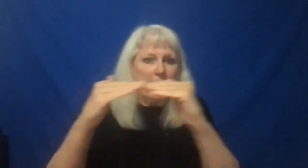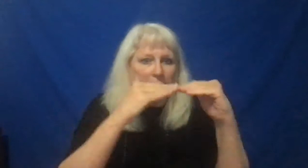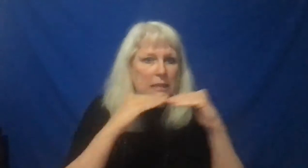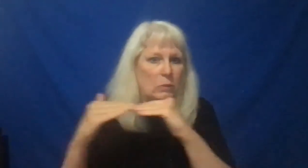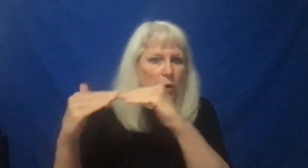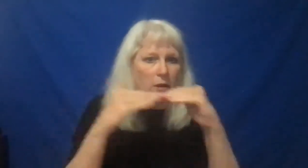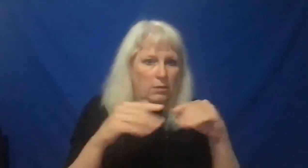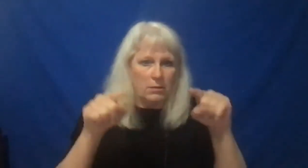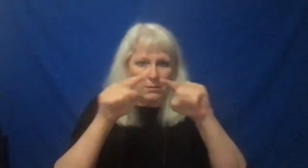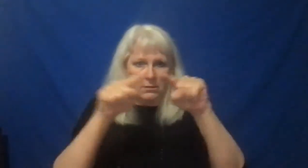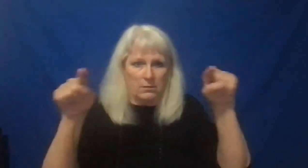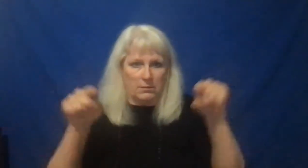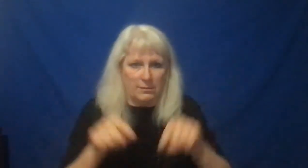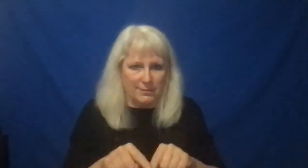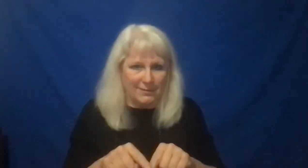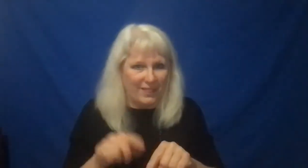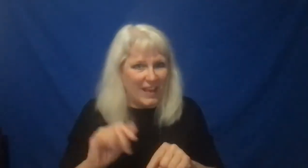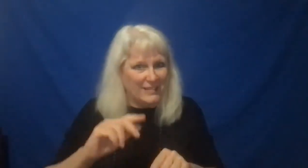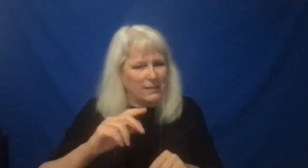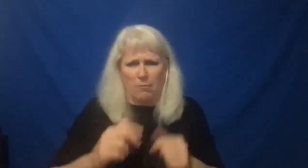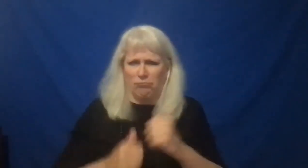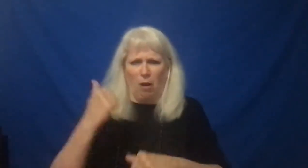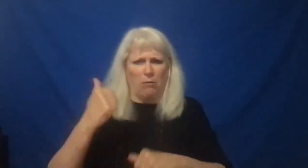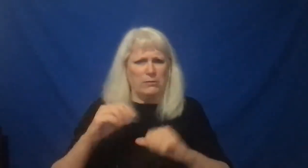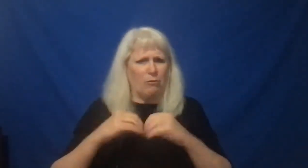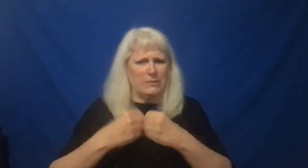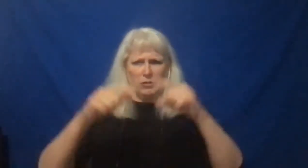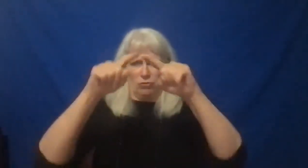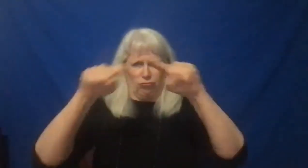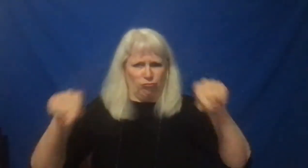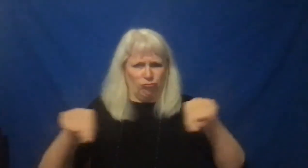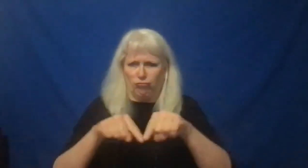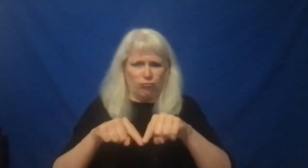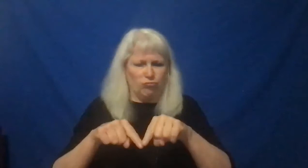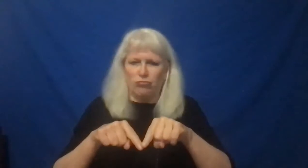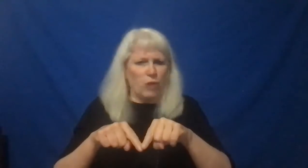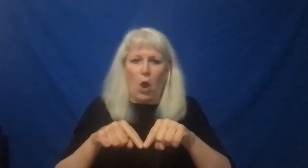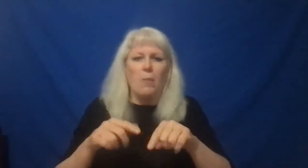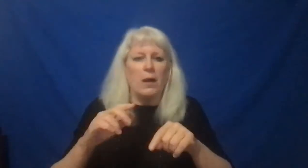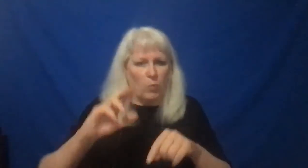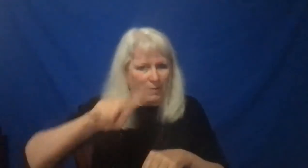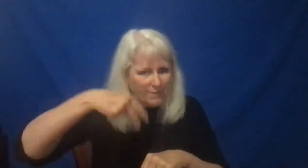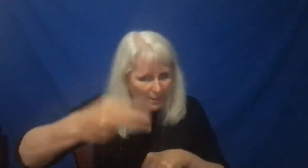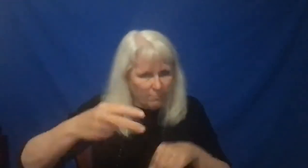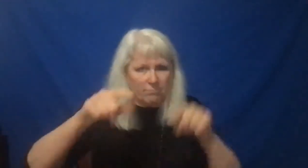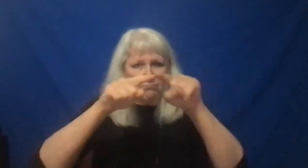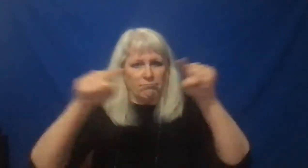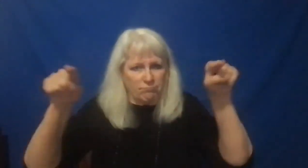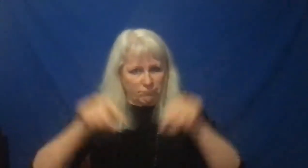trust, I feel, as a General Services Board, we're at the bottom for a foundation that gives support to